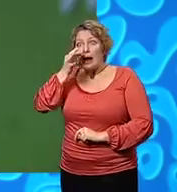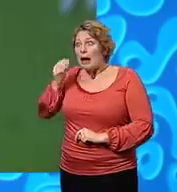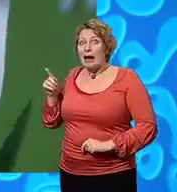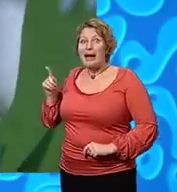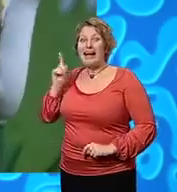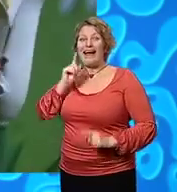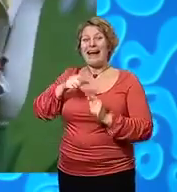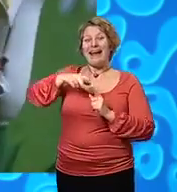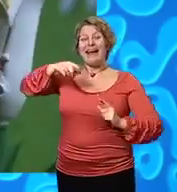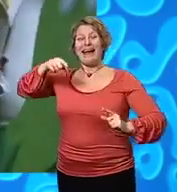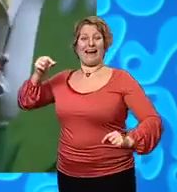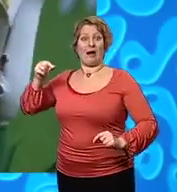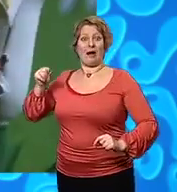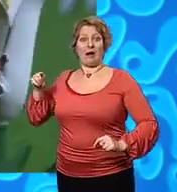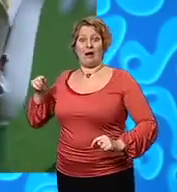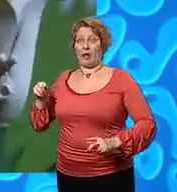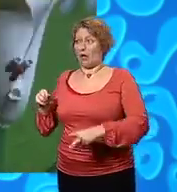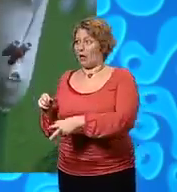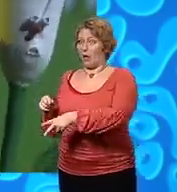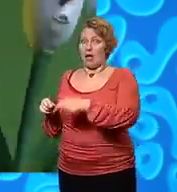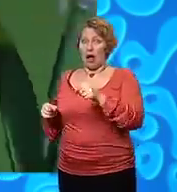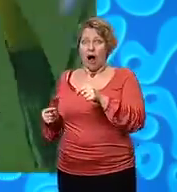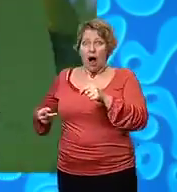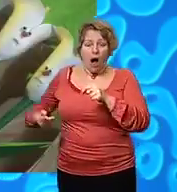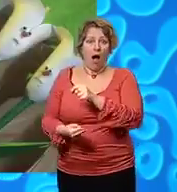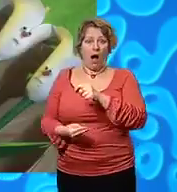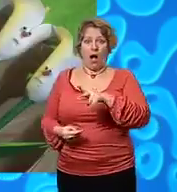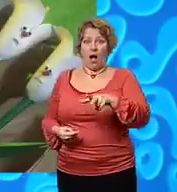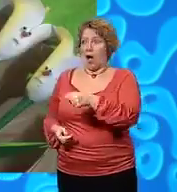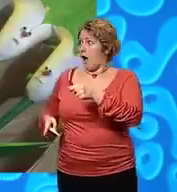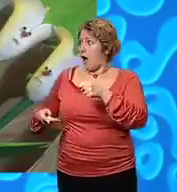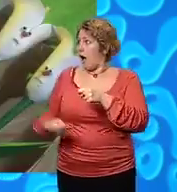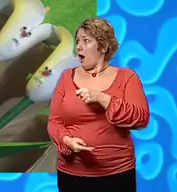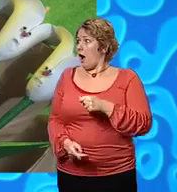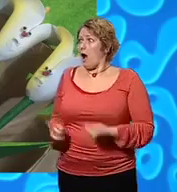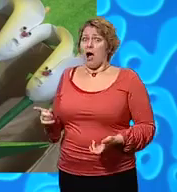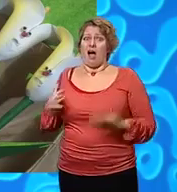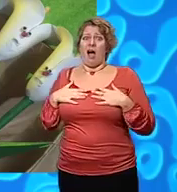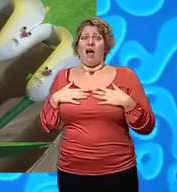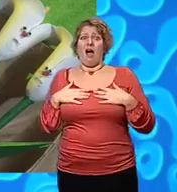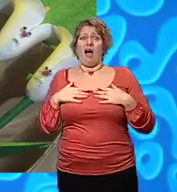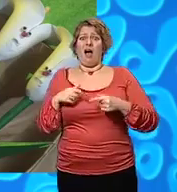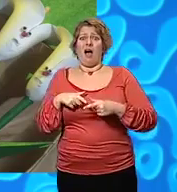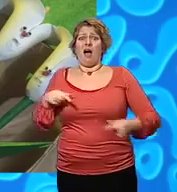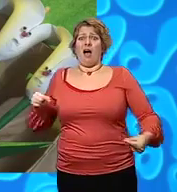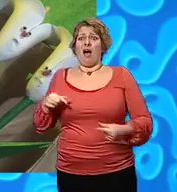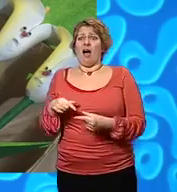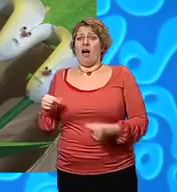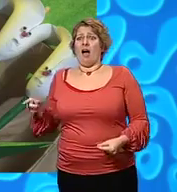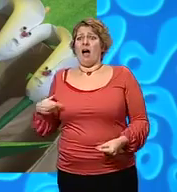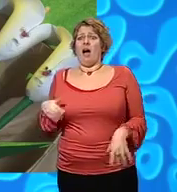lilies. Then she picked another, and then another. "Oh, my leaves and